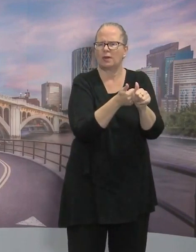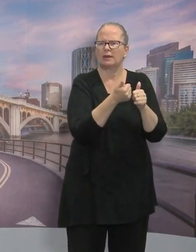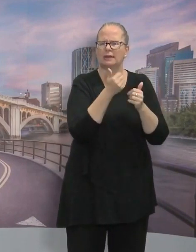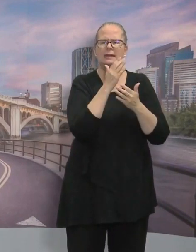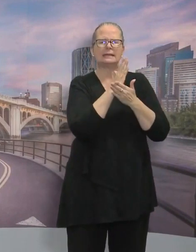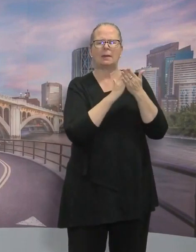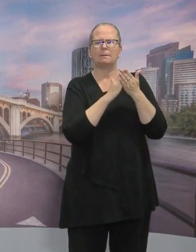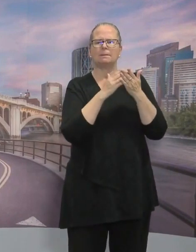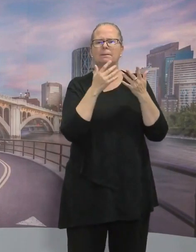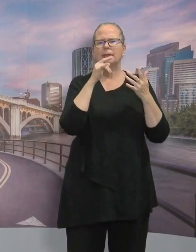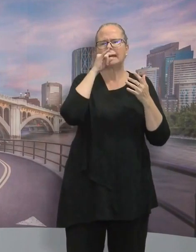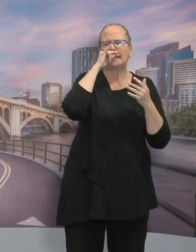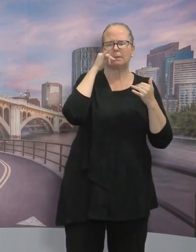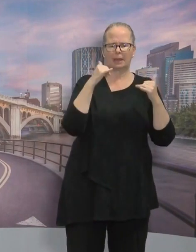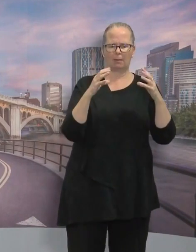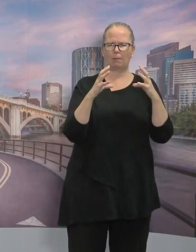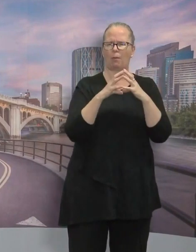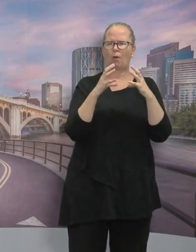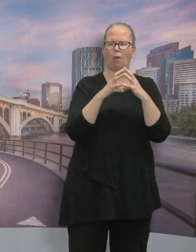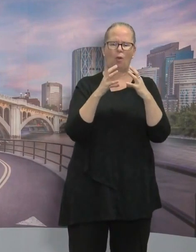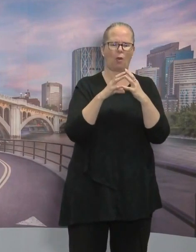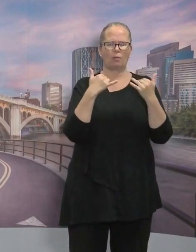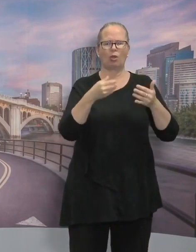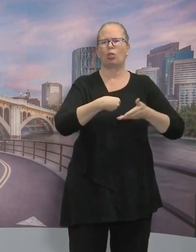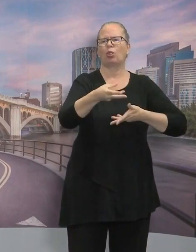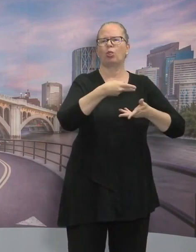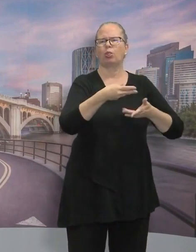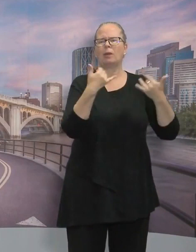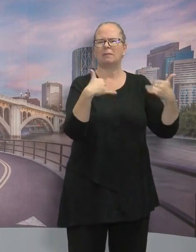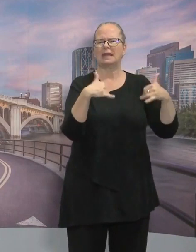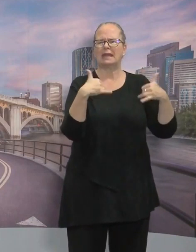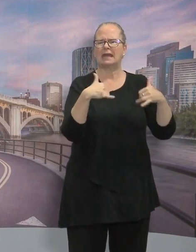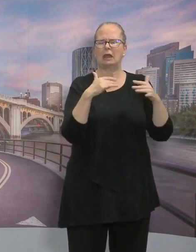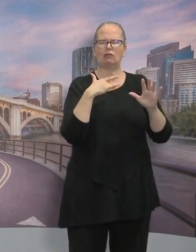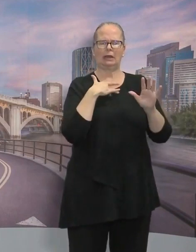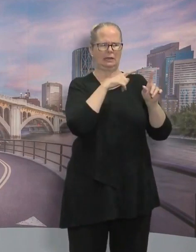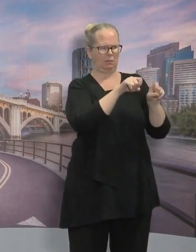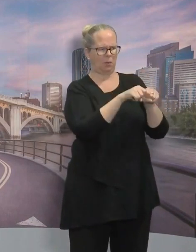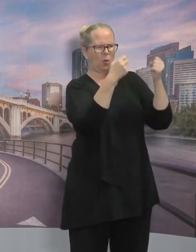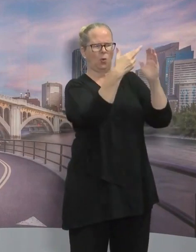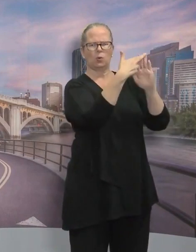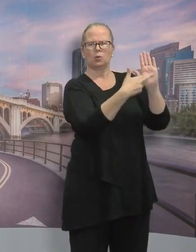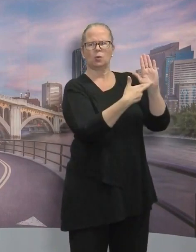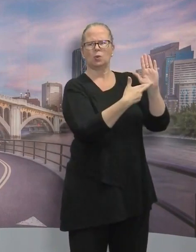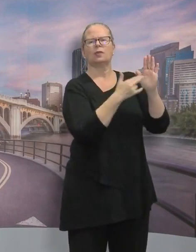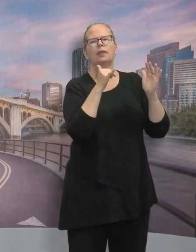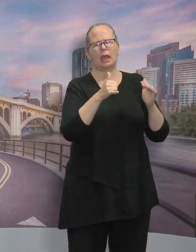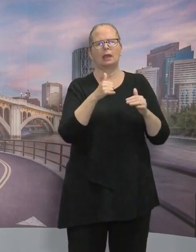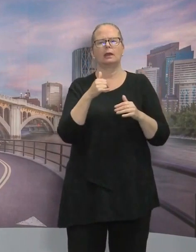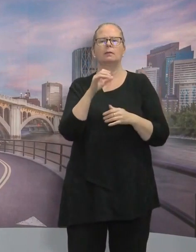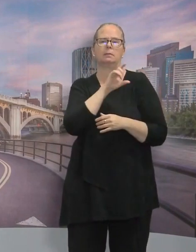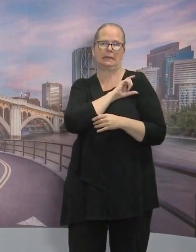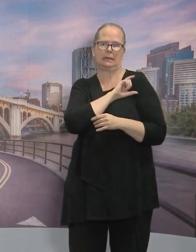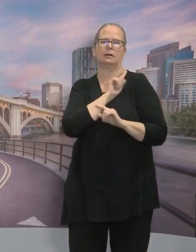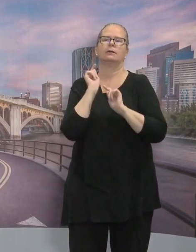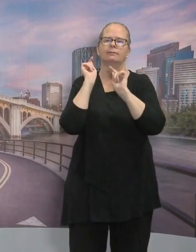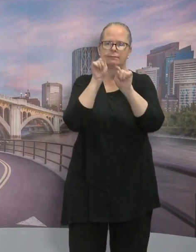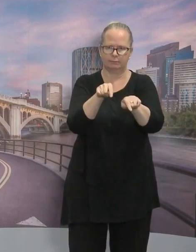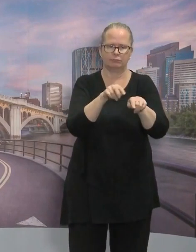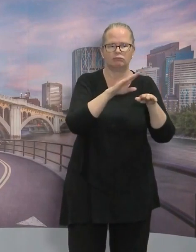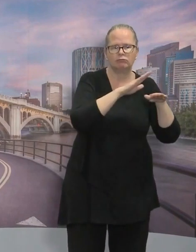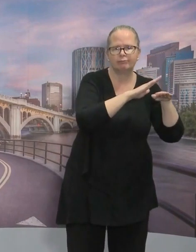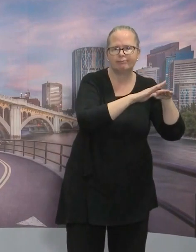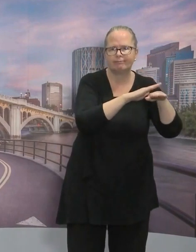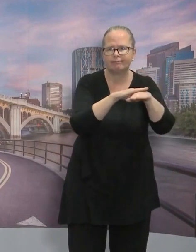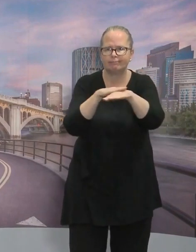police officers, through these initiatives, issued 142 verbal warnings. Overall, through the weekend, we're